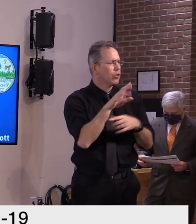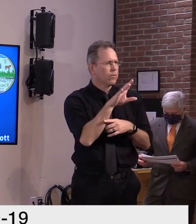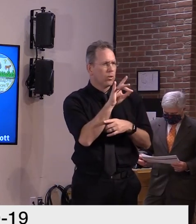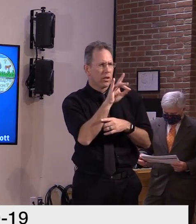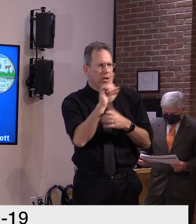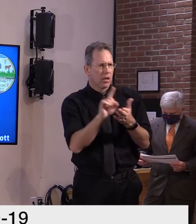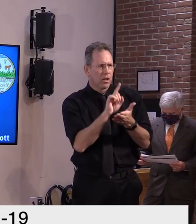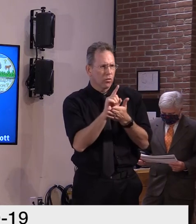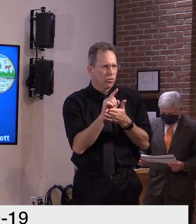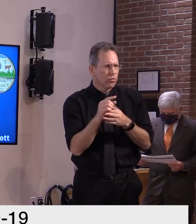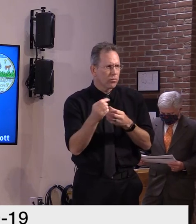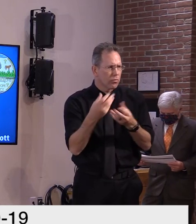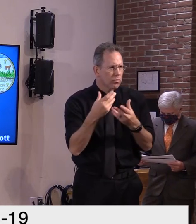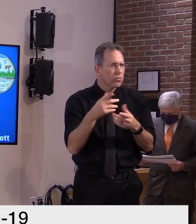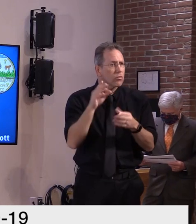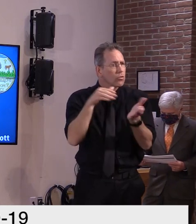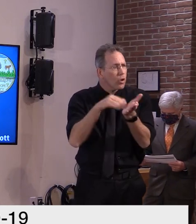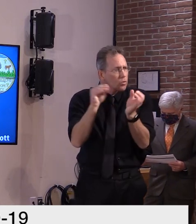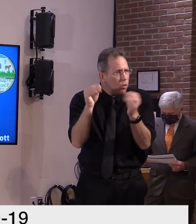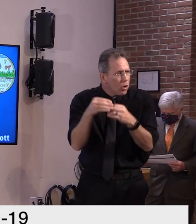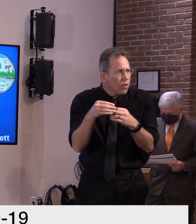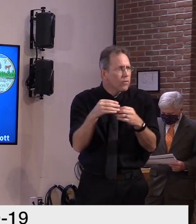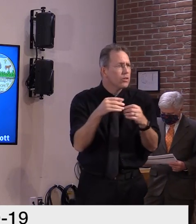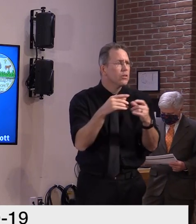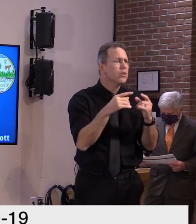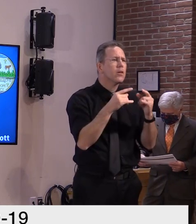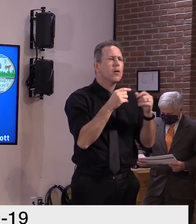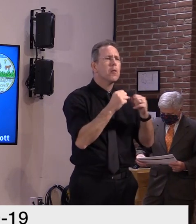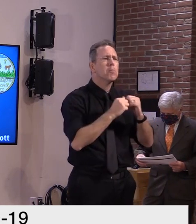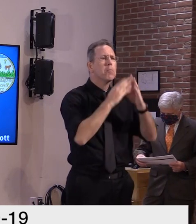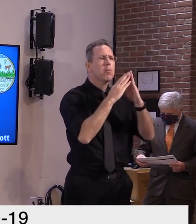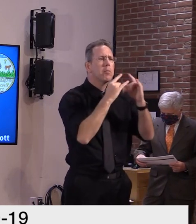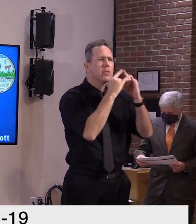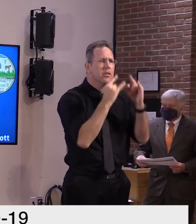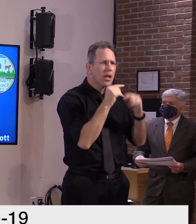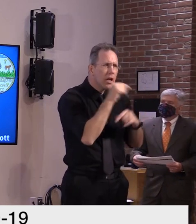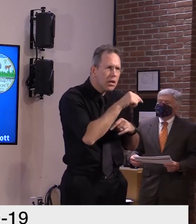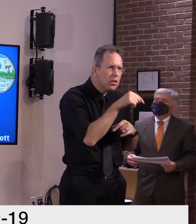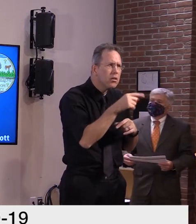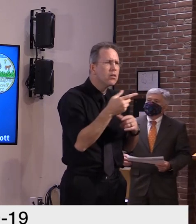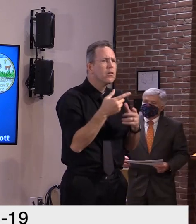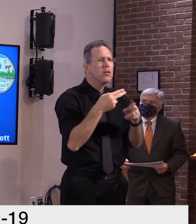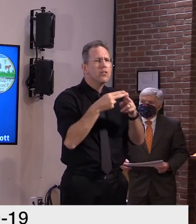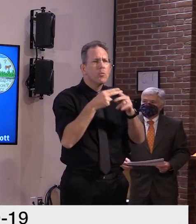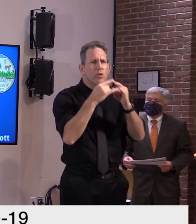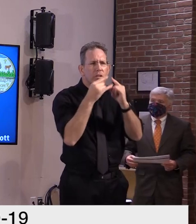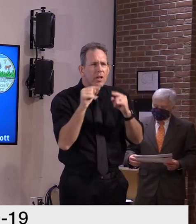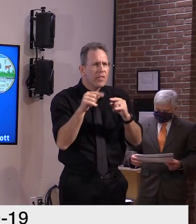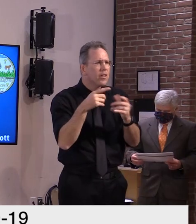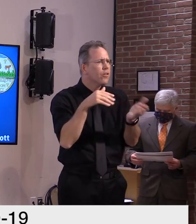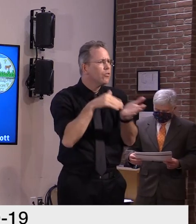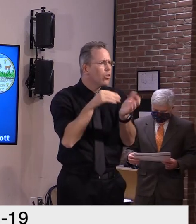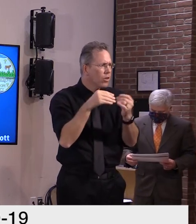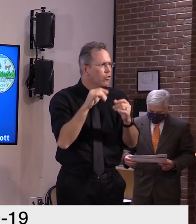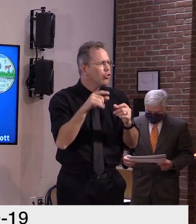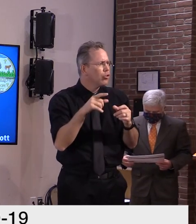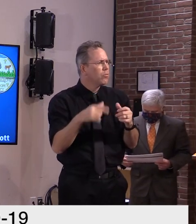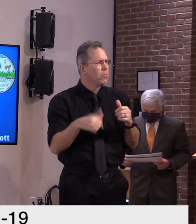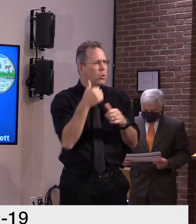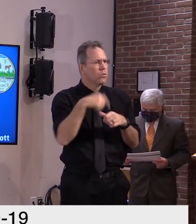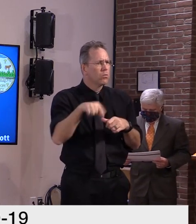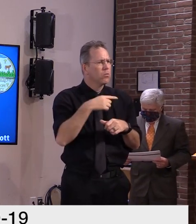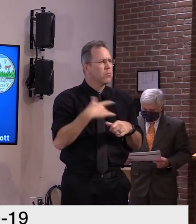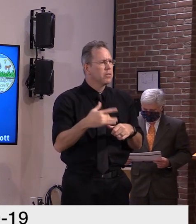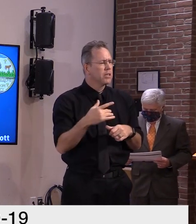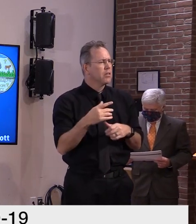getting it at, say, a hospital or a healthcare provider? No, that accounts for the majority of tests,